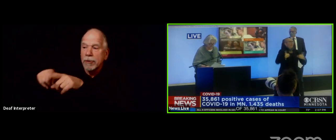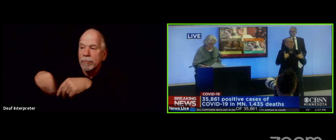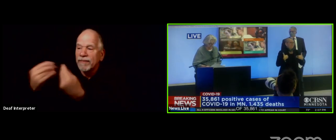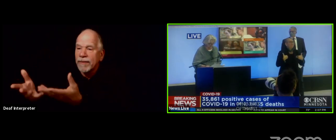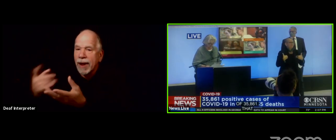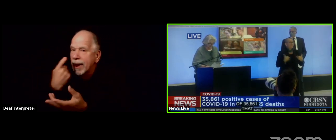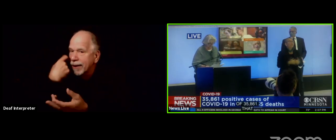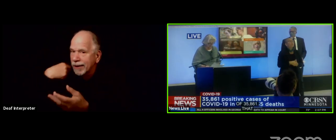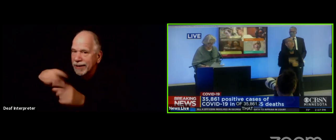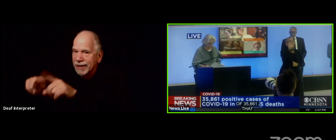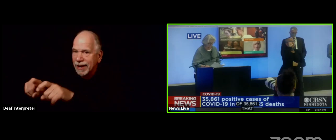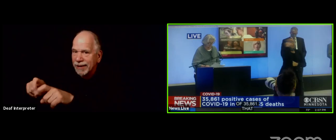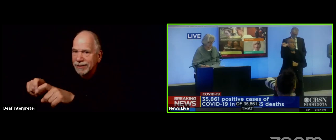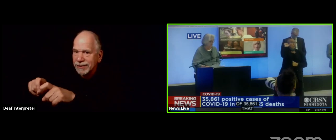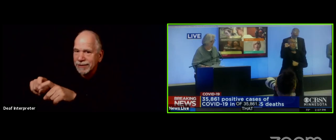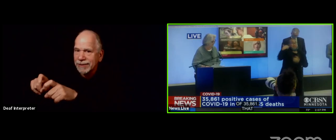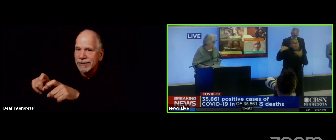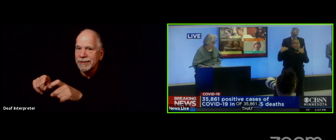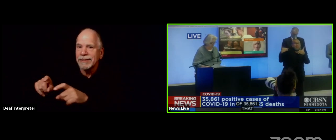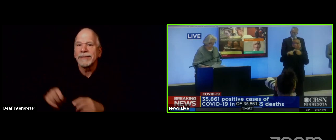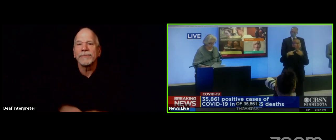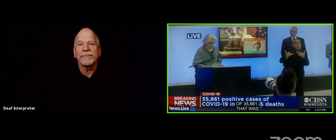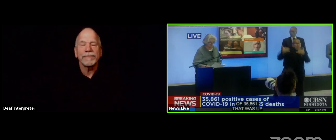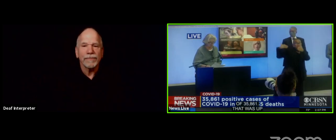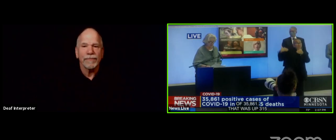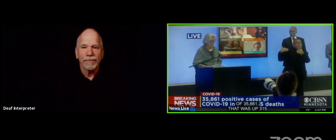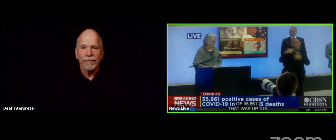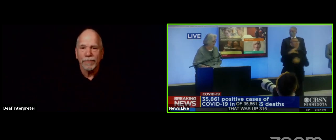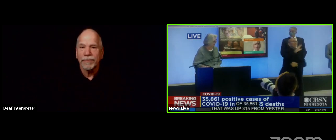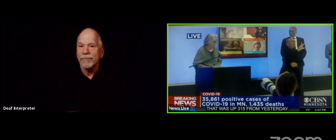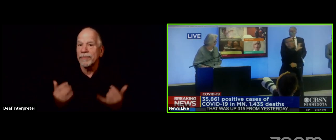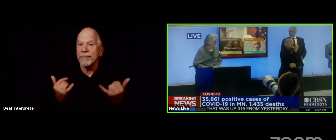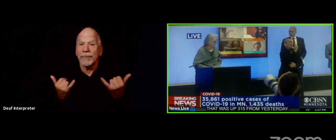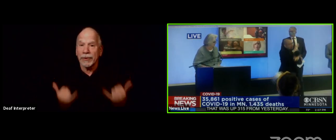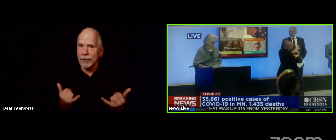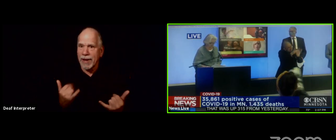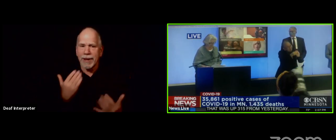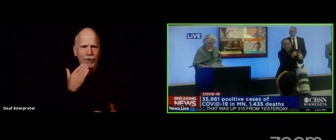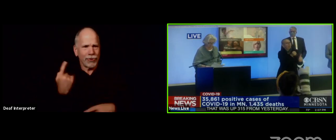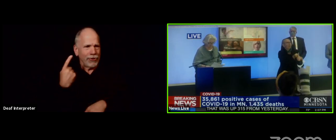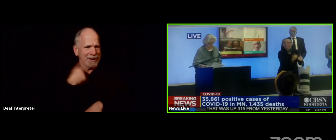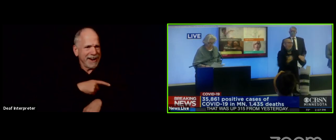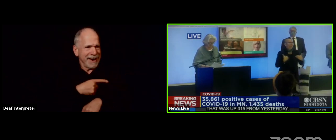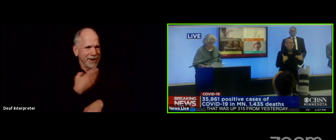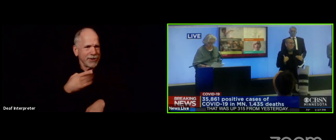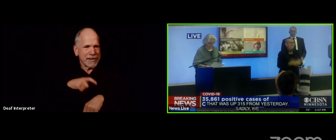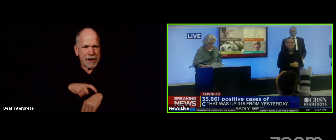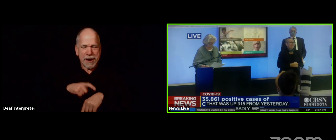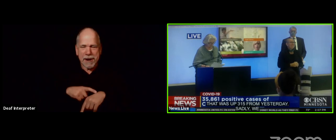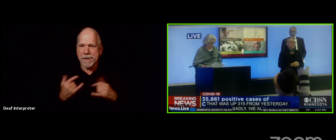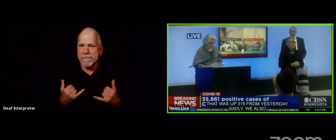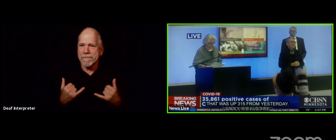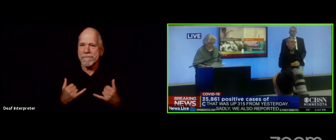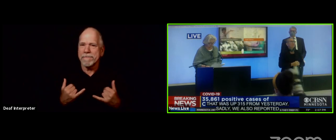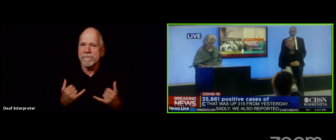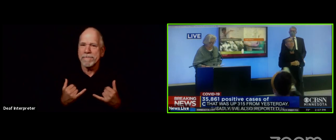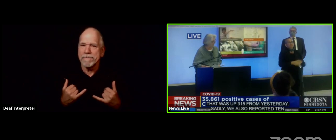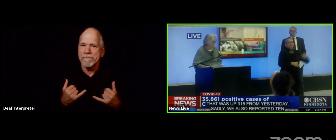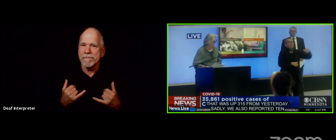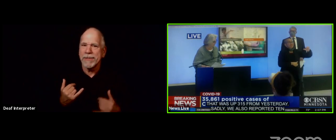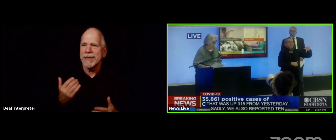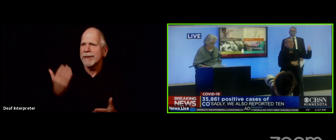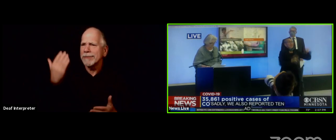315 from yesterday. Sadly, we also reported 10 additional deaths yesterday, bringing us to a new